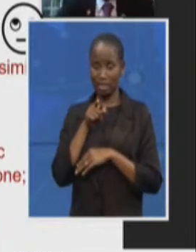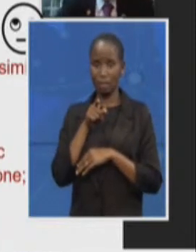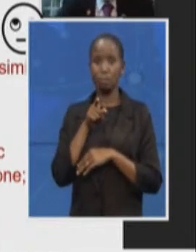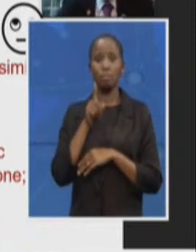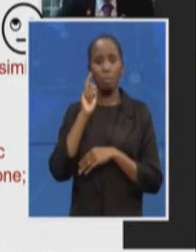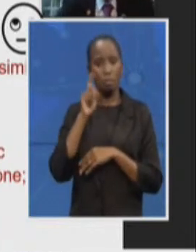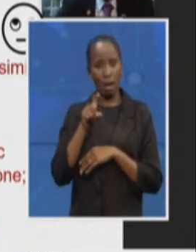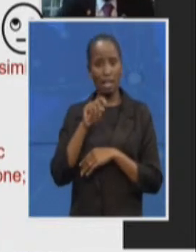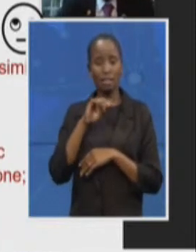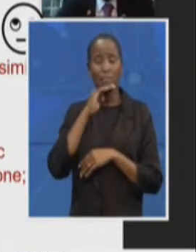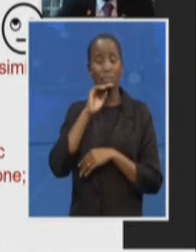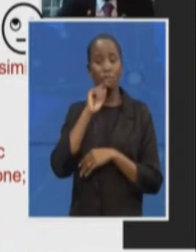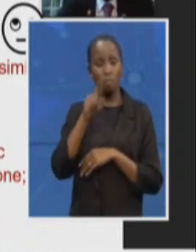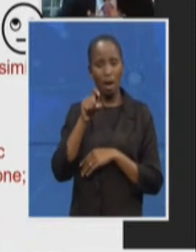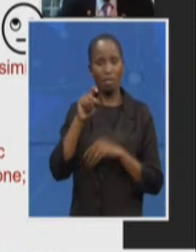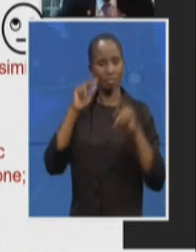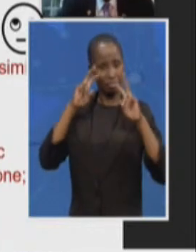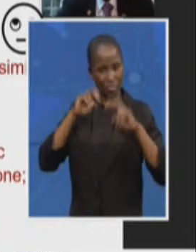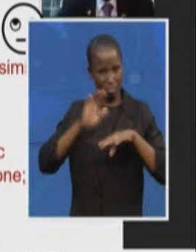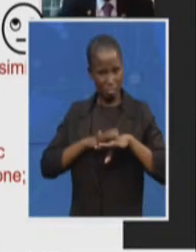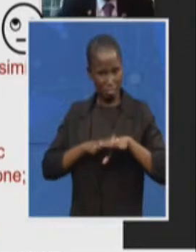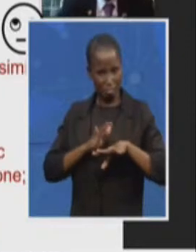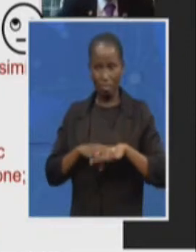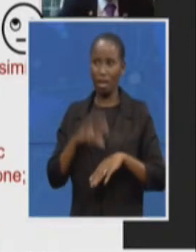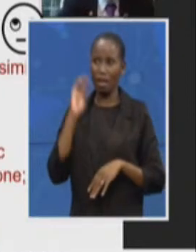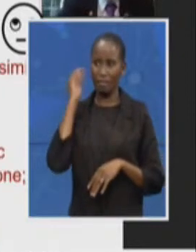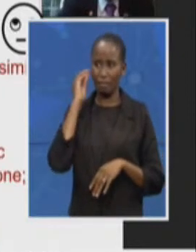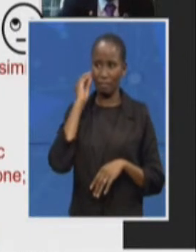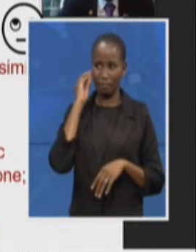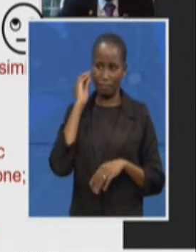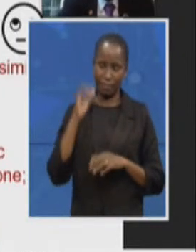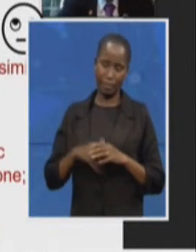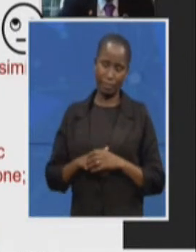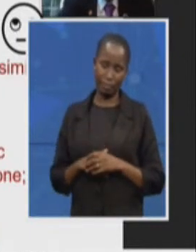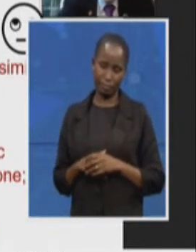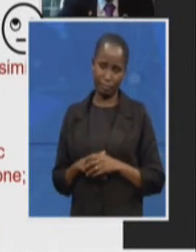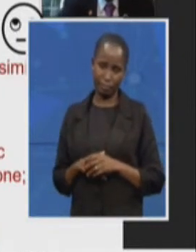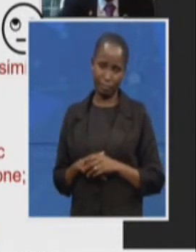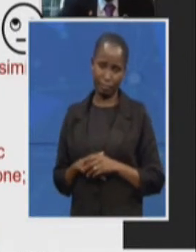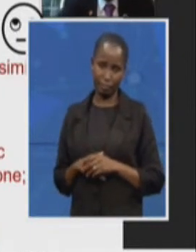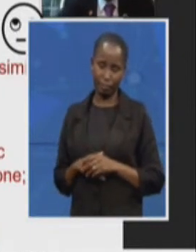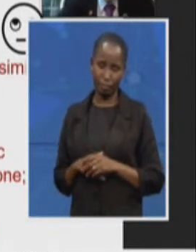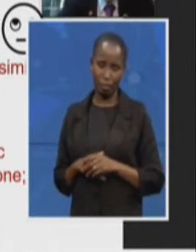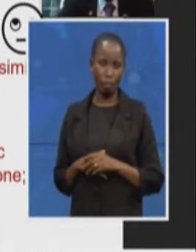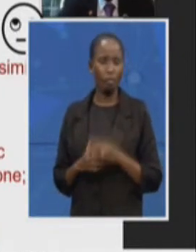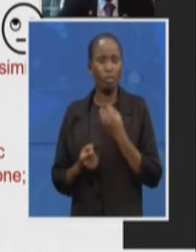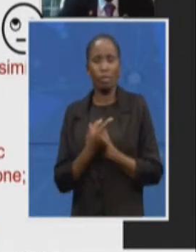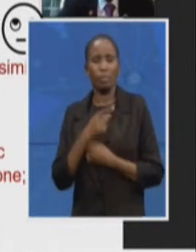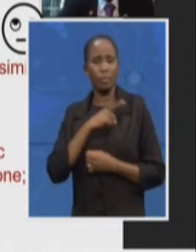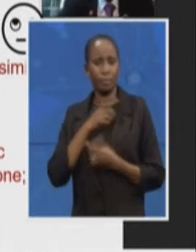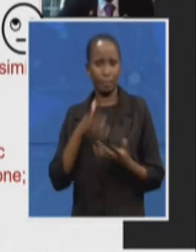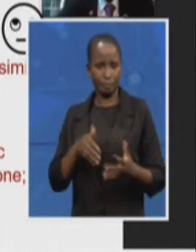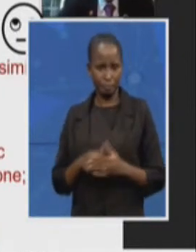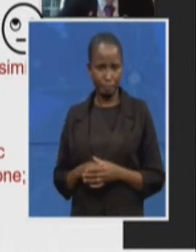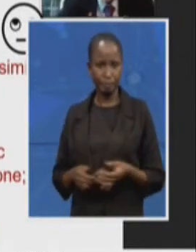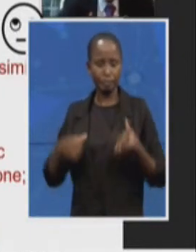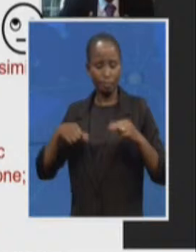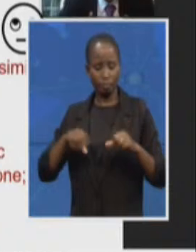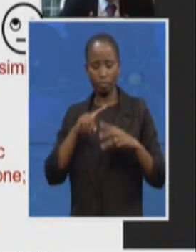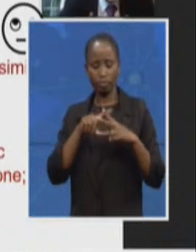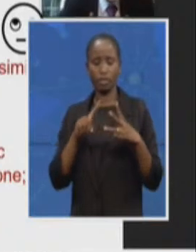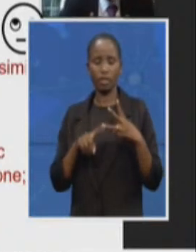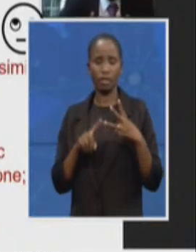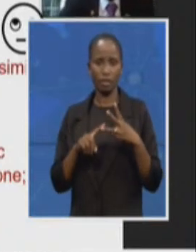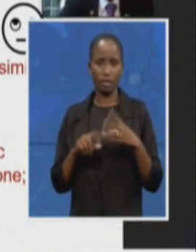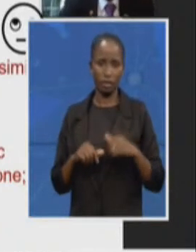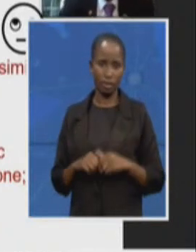will hear in the course of this briefing. The third is, our current treatment still effective? Yes,